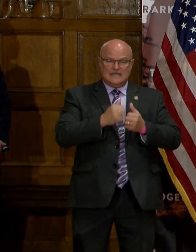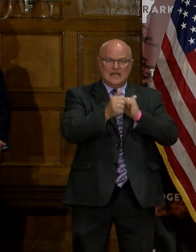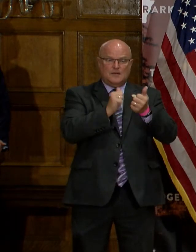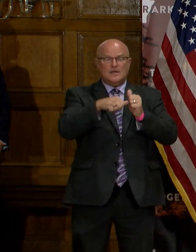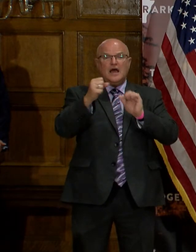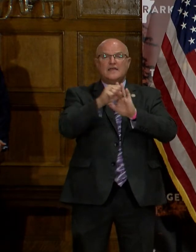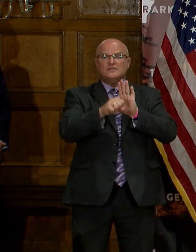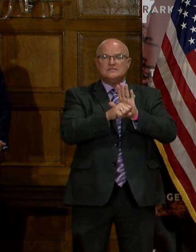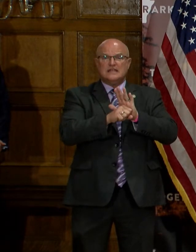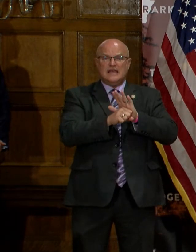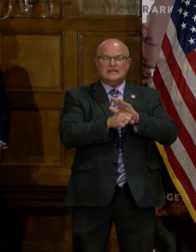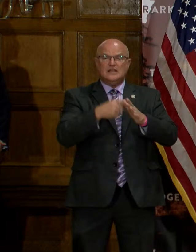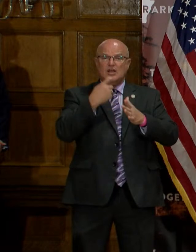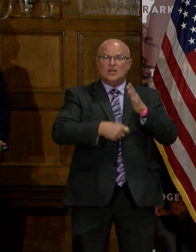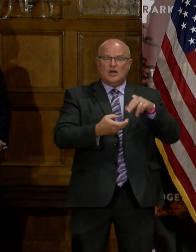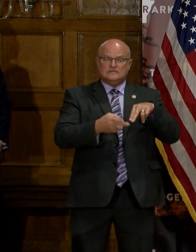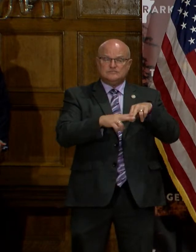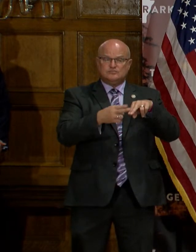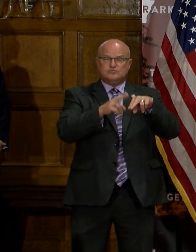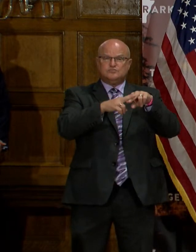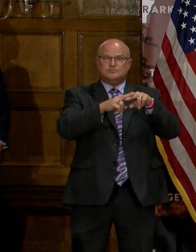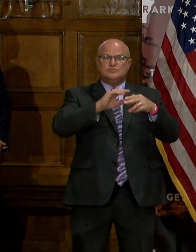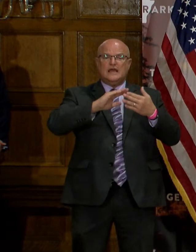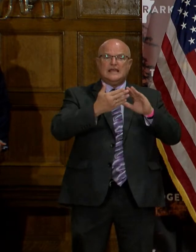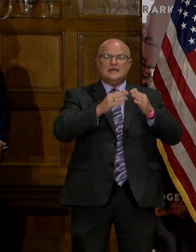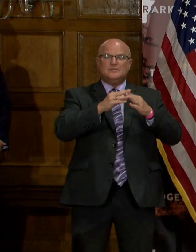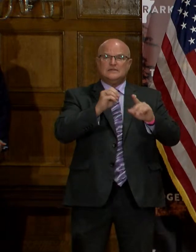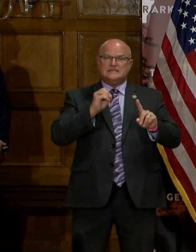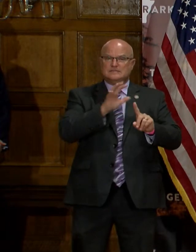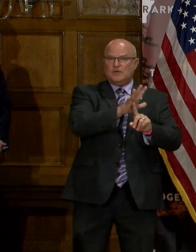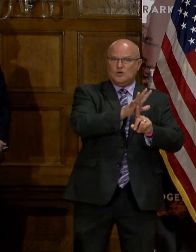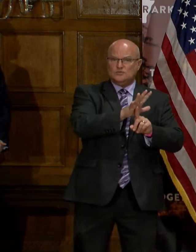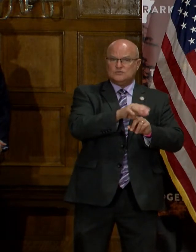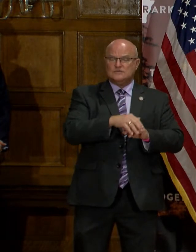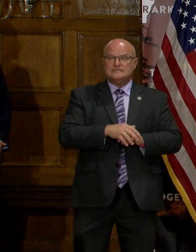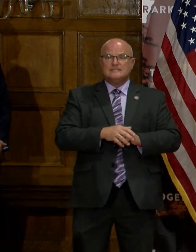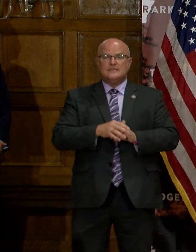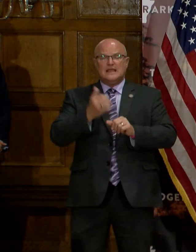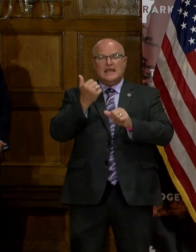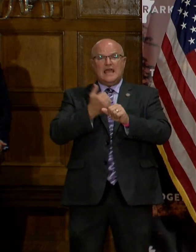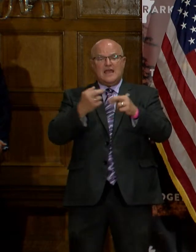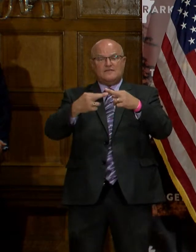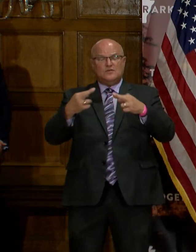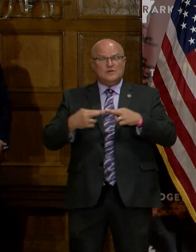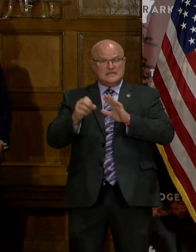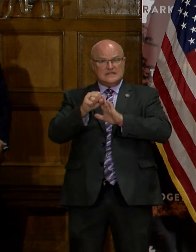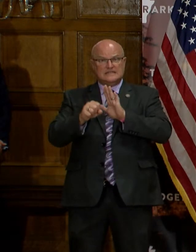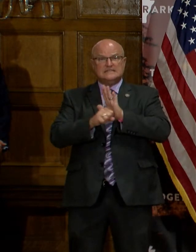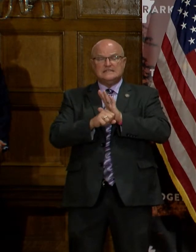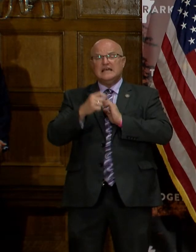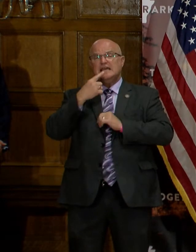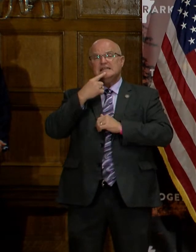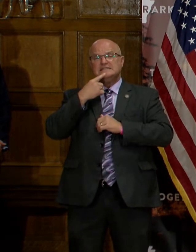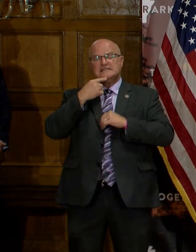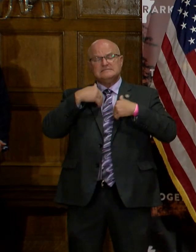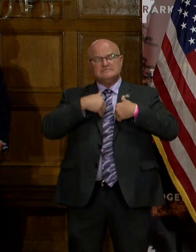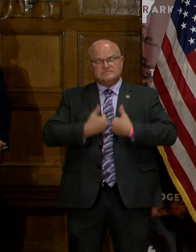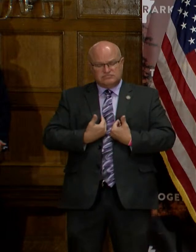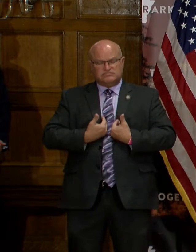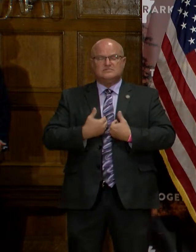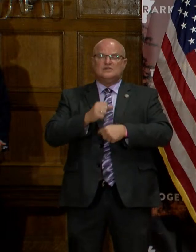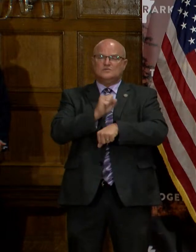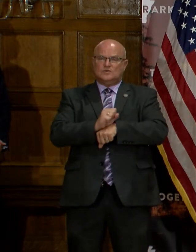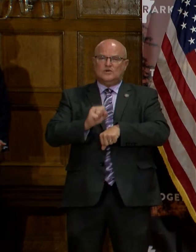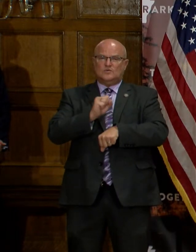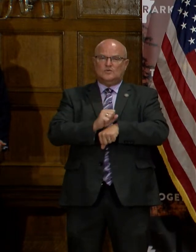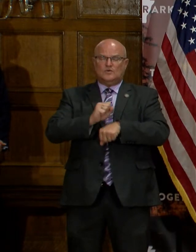states, increasing cost, and community exposure. Reports from every region of the state indicate fatigue from healthcare workers in treating COVID